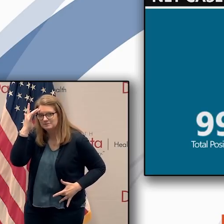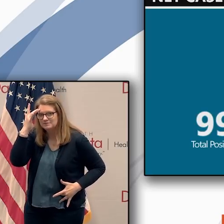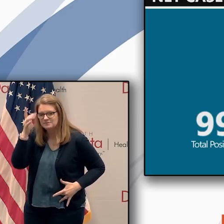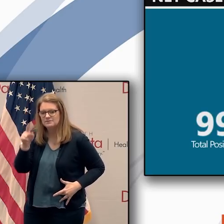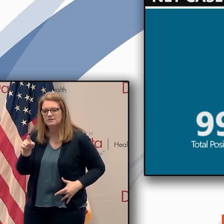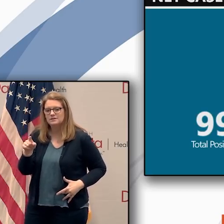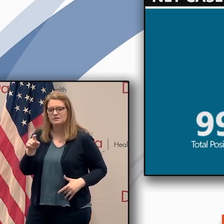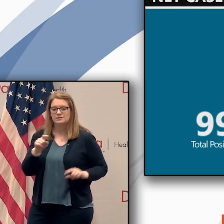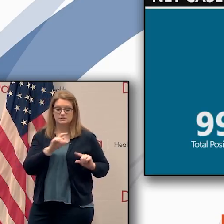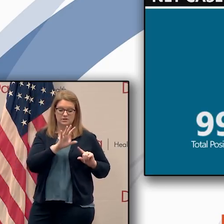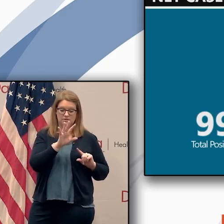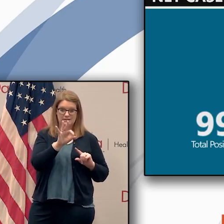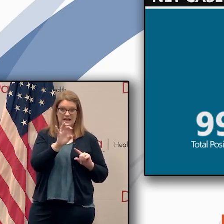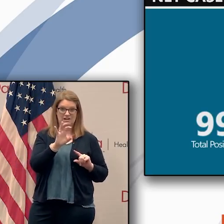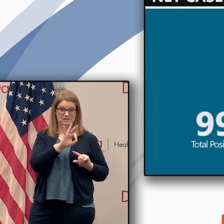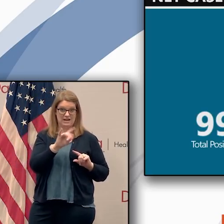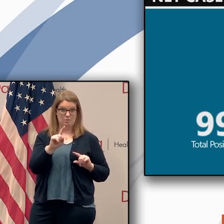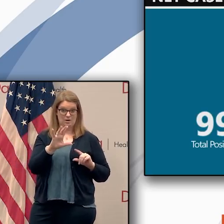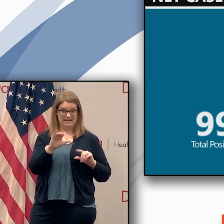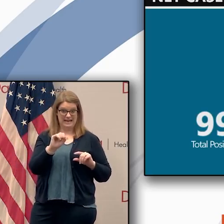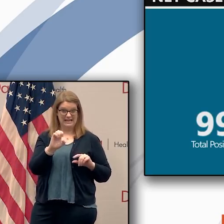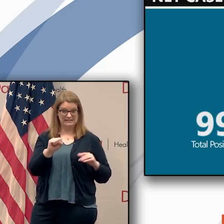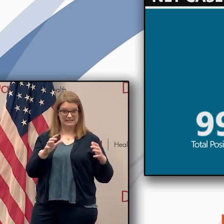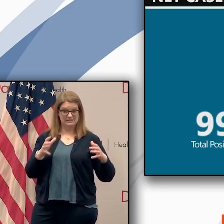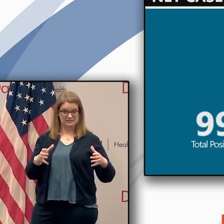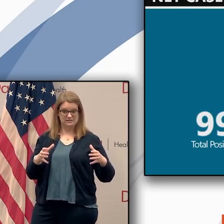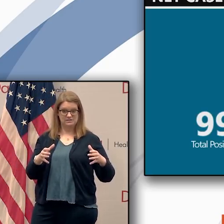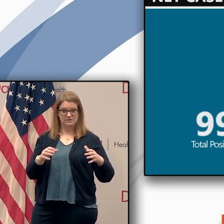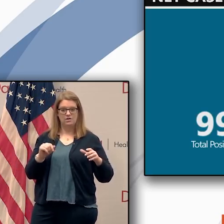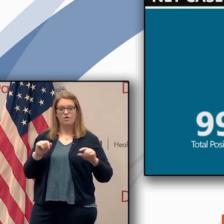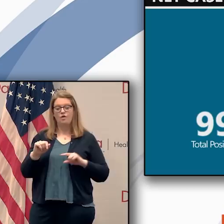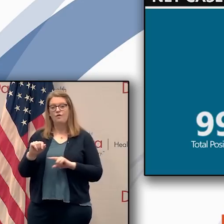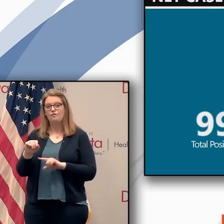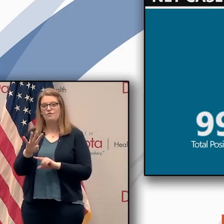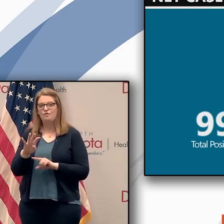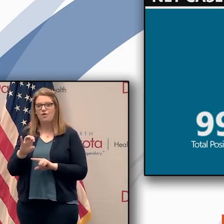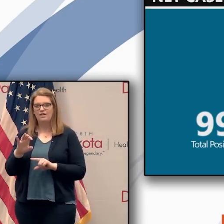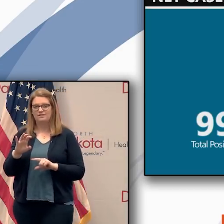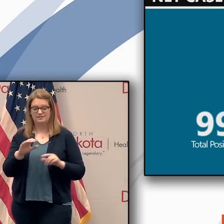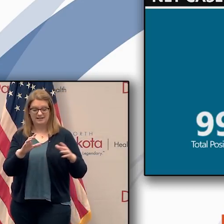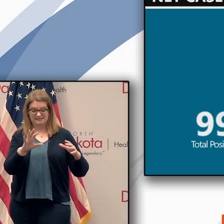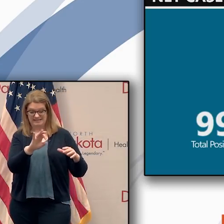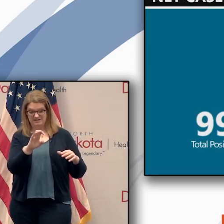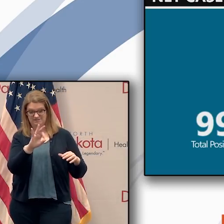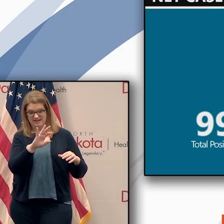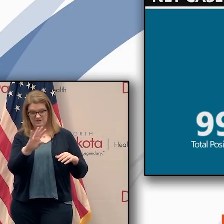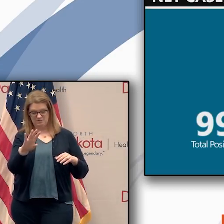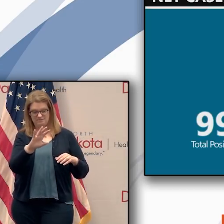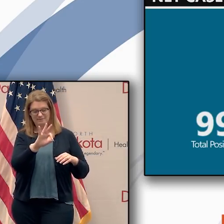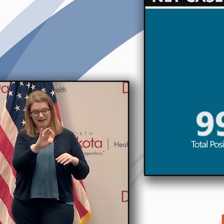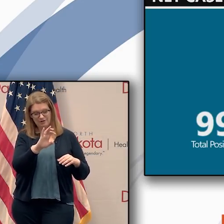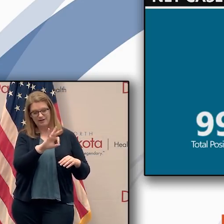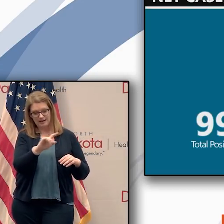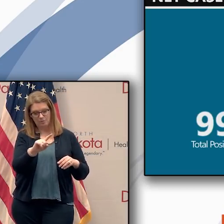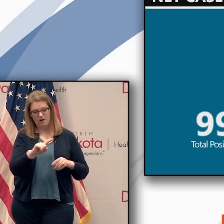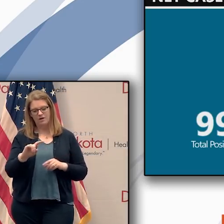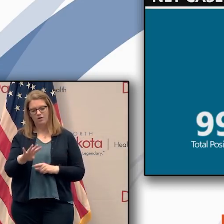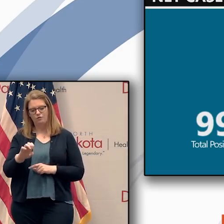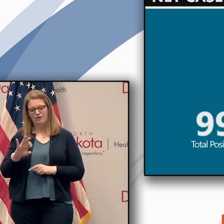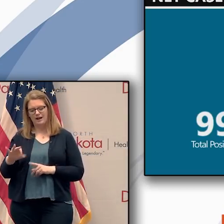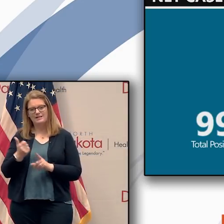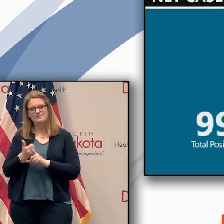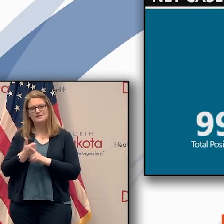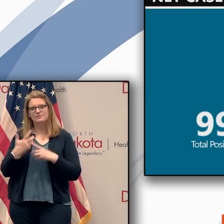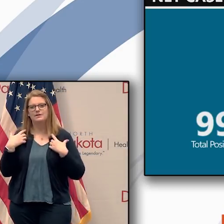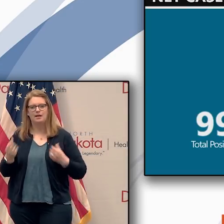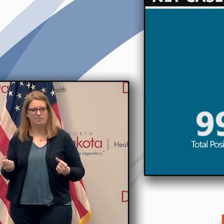of the 991 cases we've had in North Dakota, 409 people have recovered. And fortunately, today we're